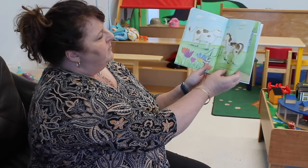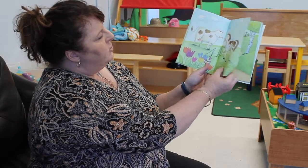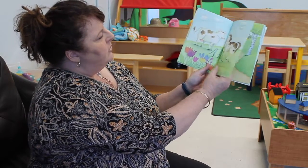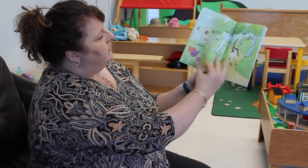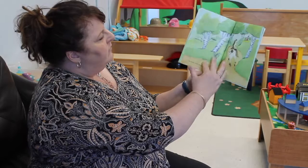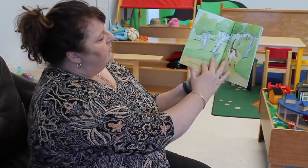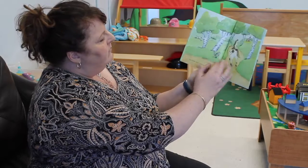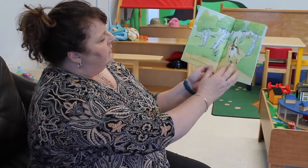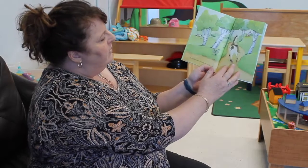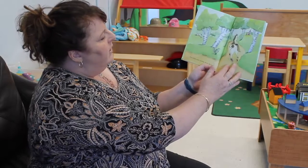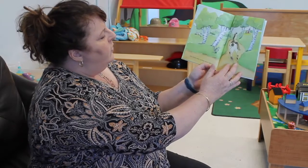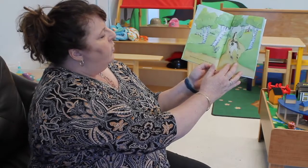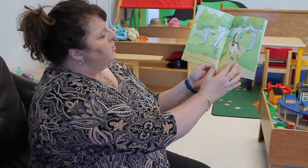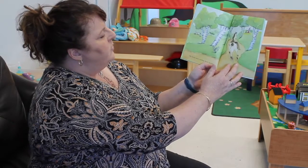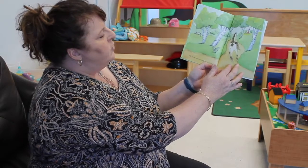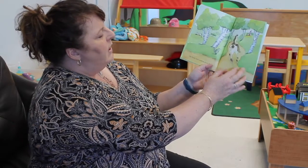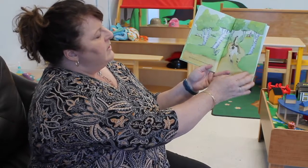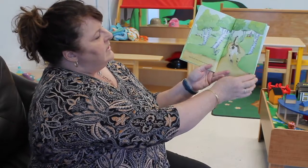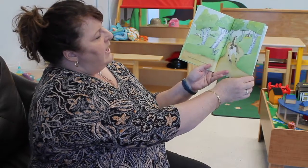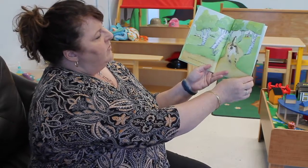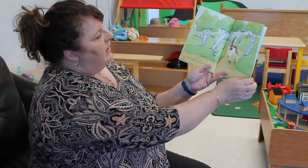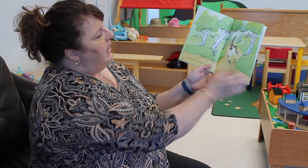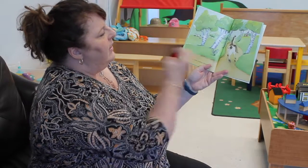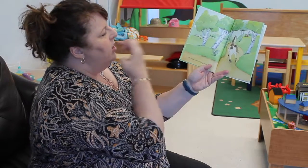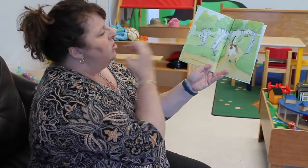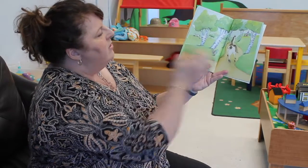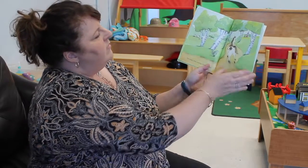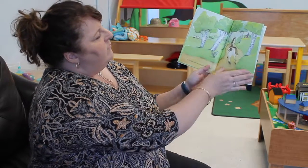picture. The horse went trotting down the lane.